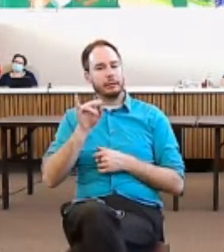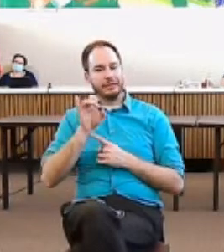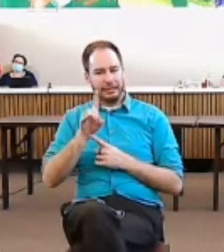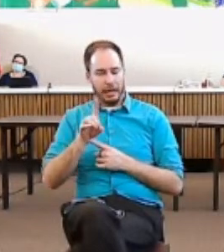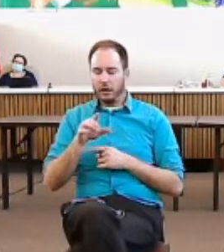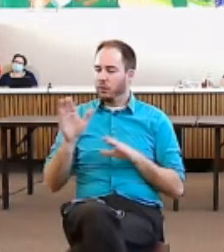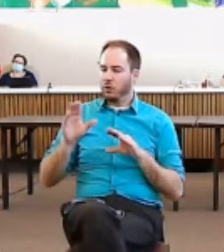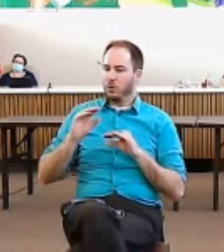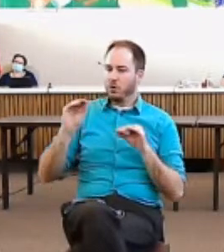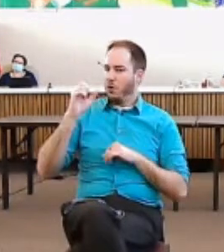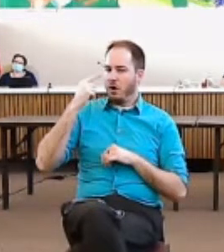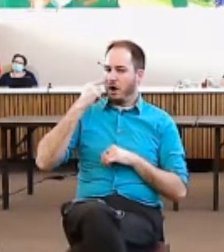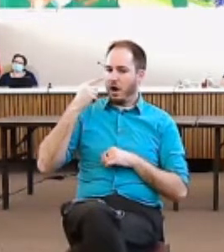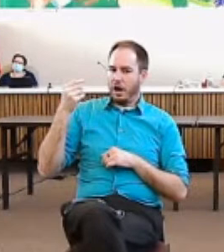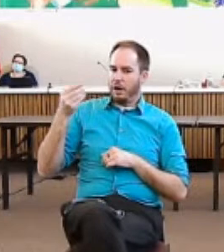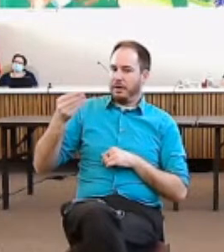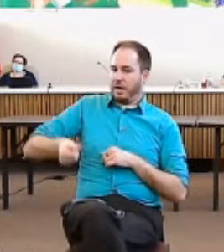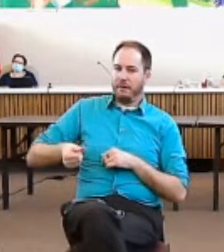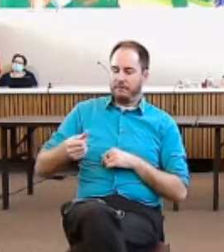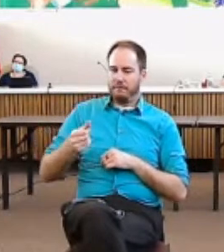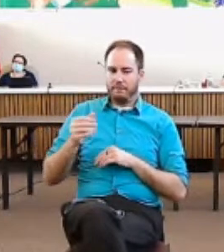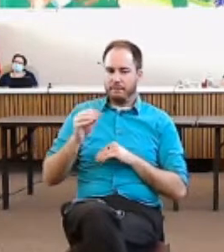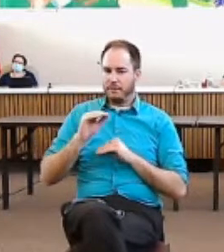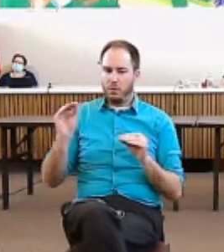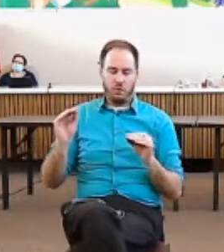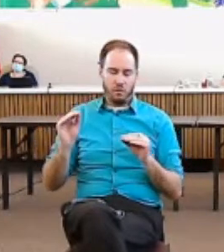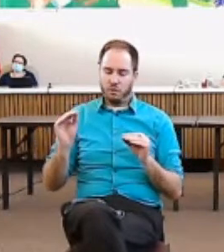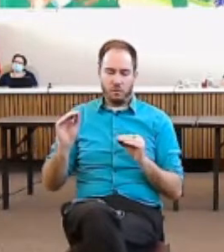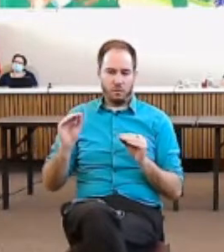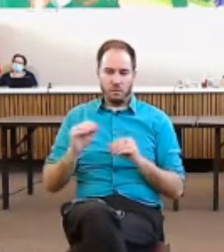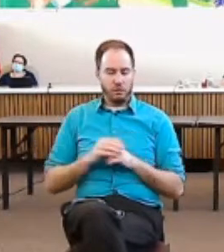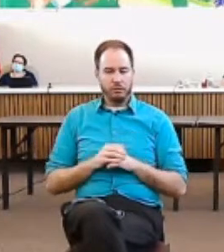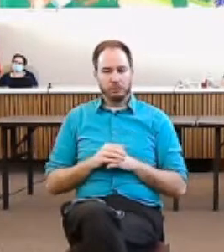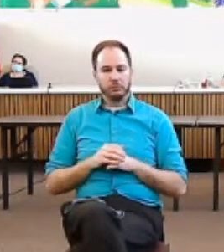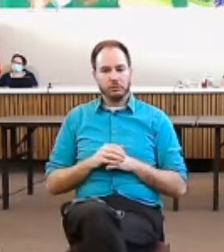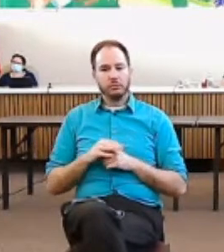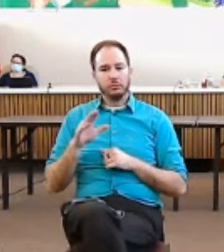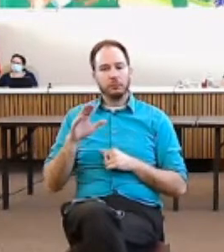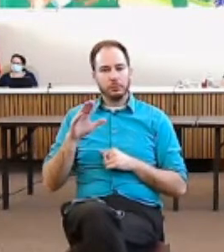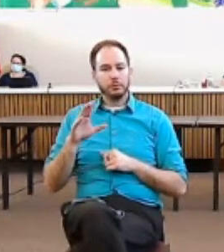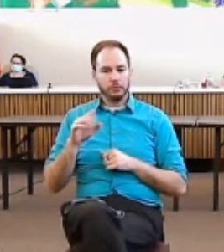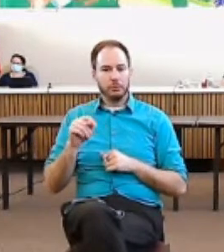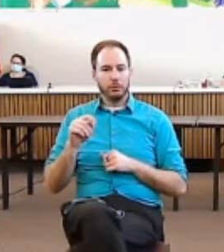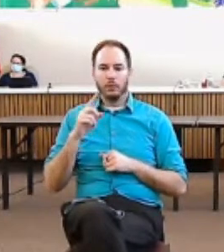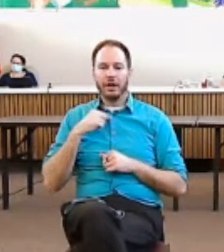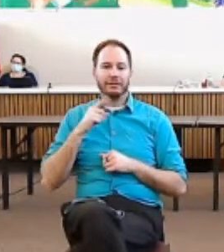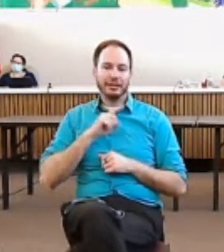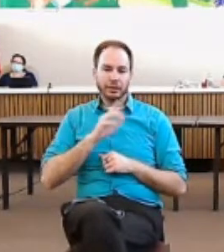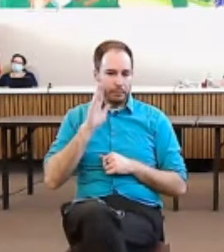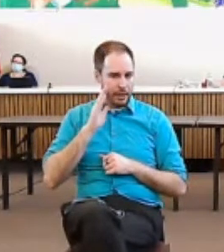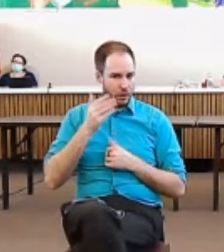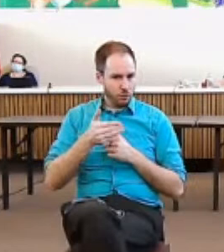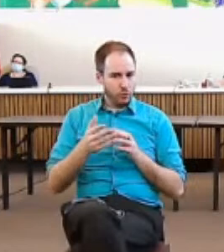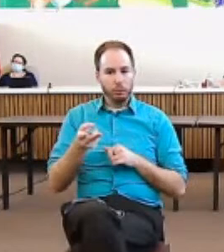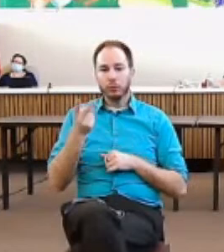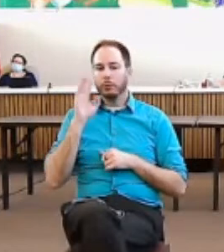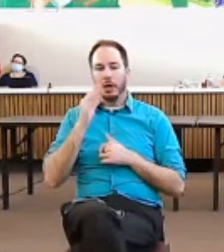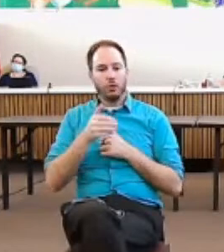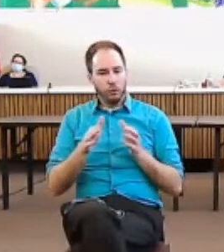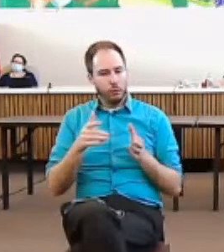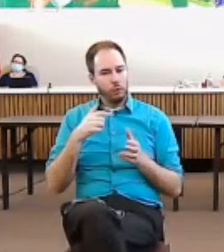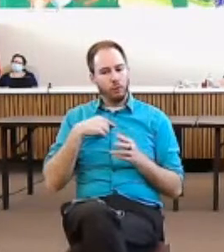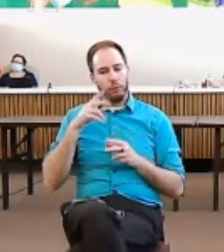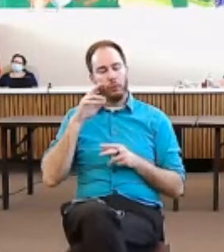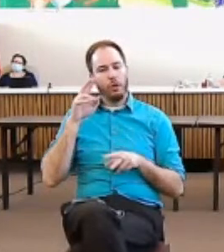any government subsidies at all right now. But there's your single bedroom, 2-bedroom. So we are